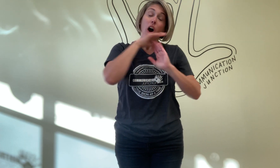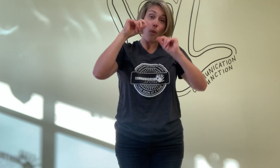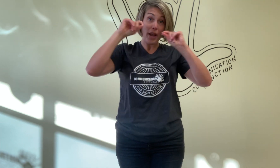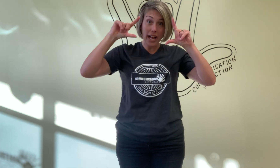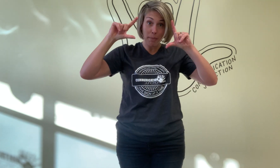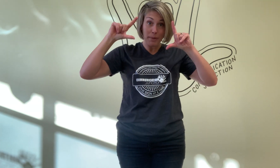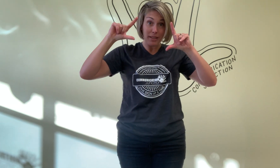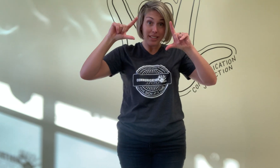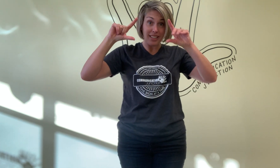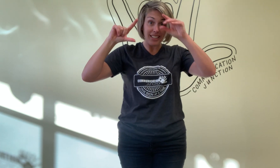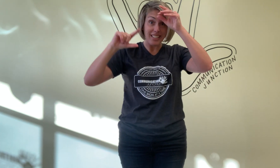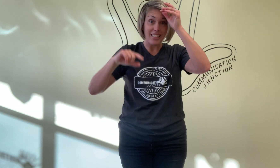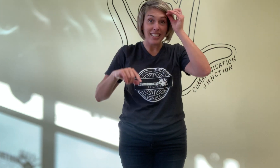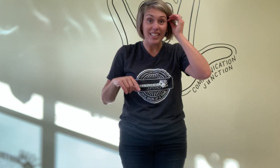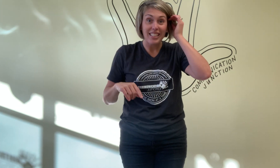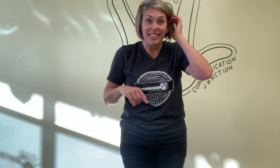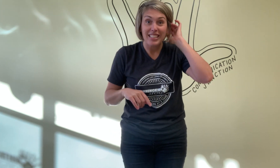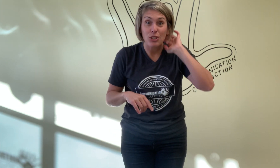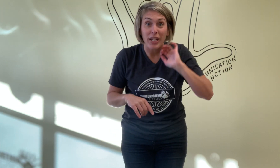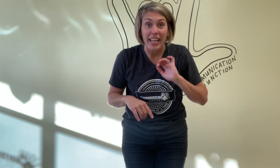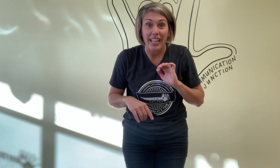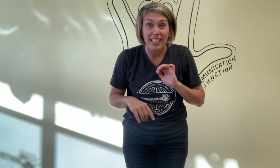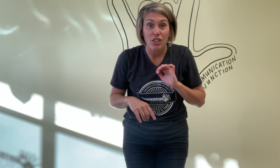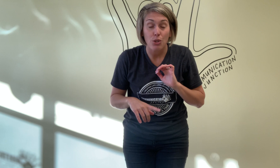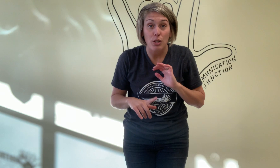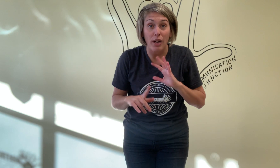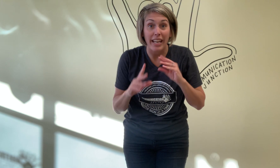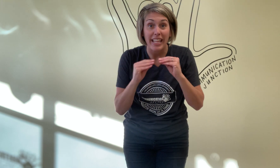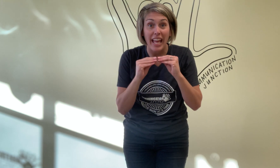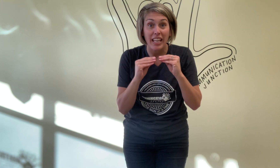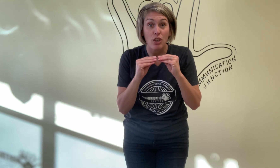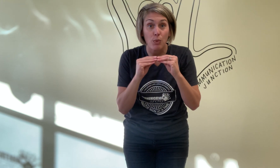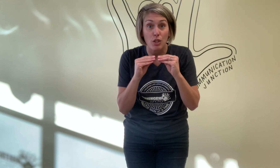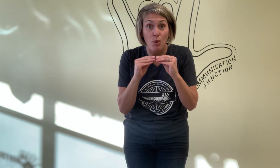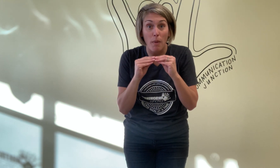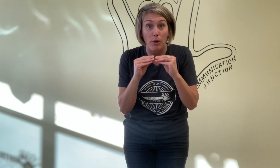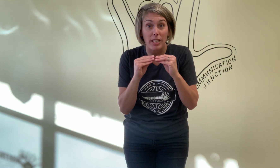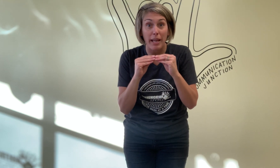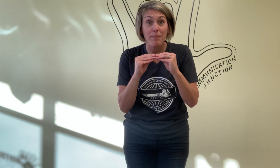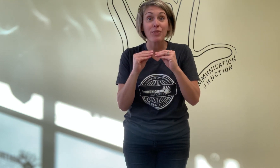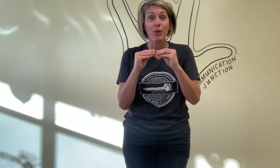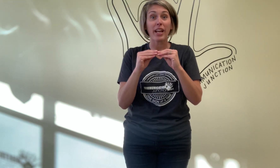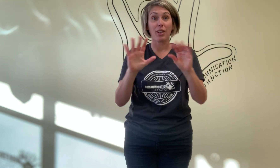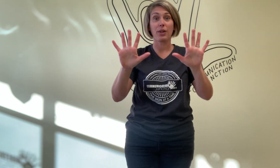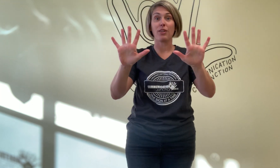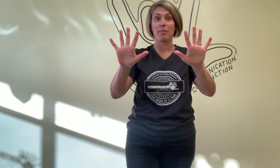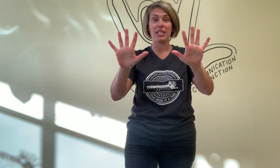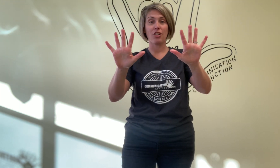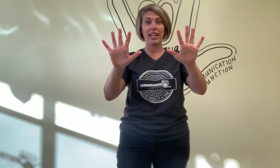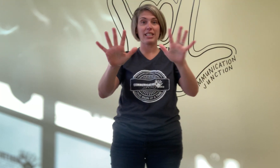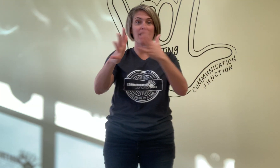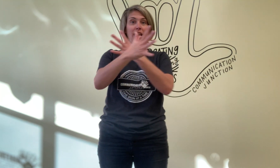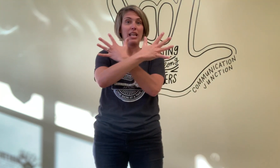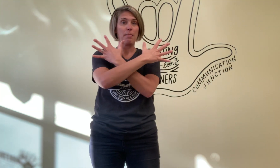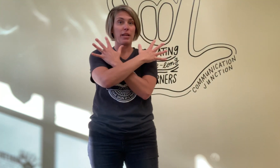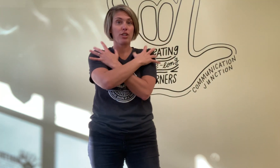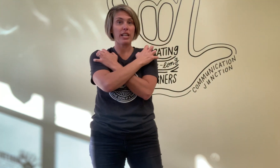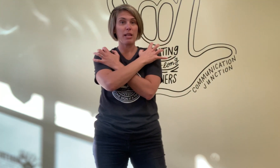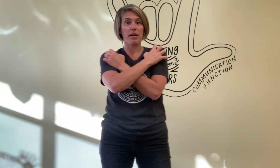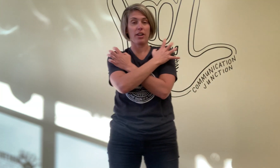Wake up. Did you get it? Should we try it again? You want to do it one more time? Okay, here we go. Let me see your hands. Make your teddy bear.